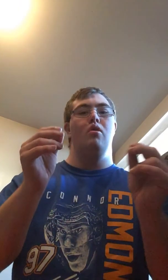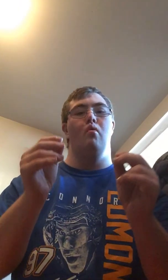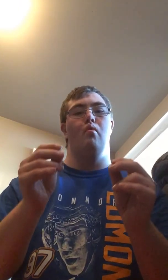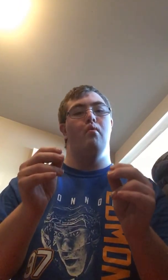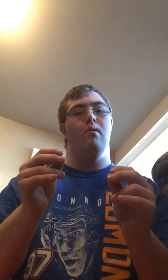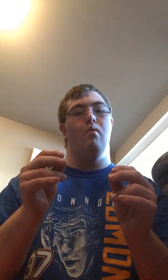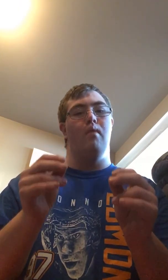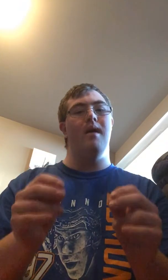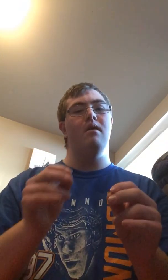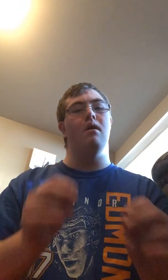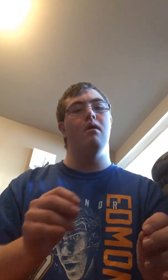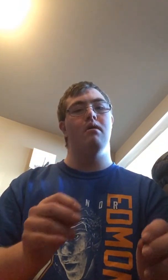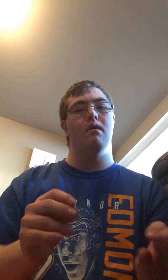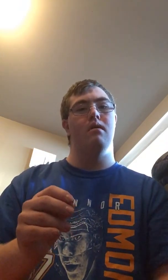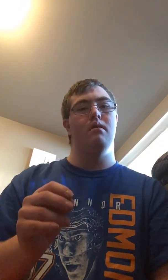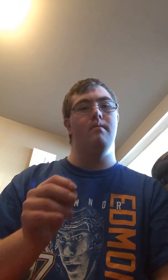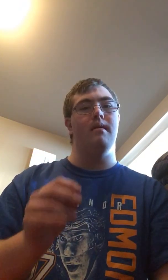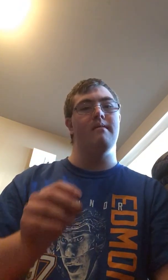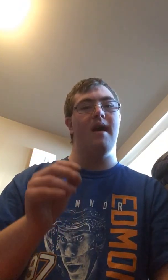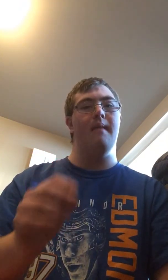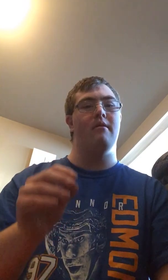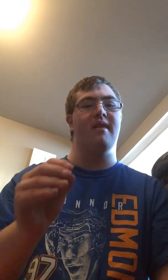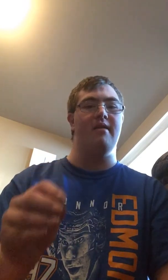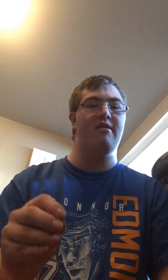When your heart becomes hypertensive,